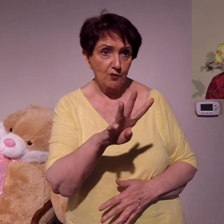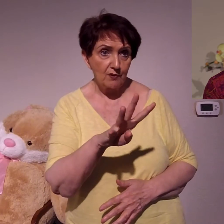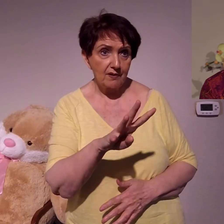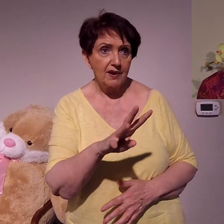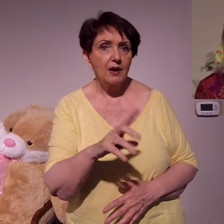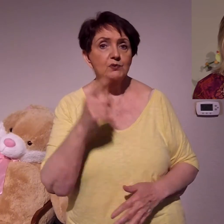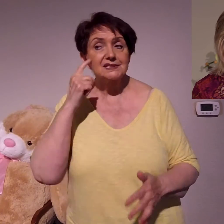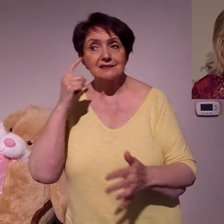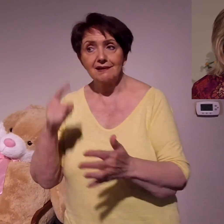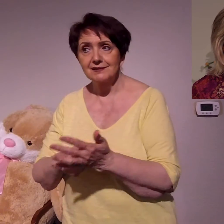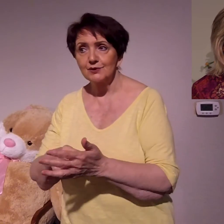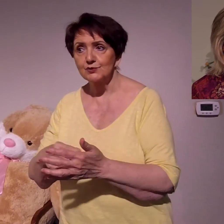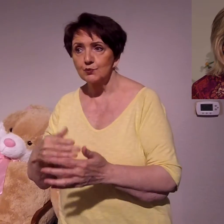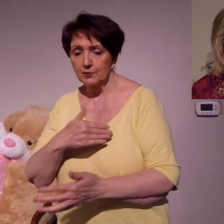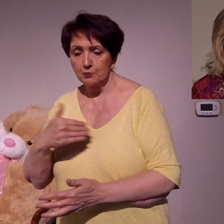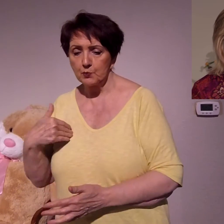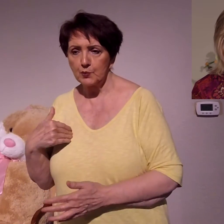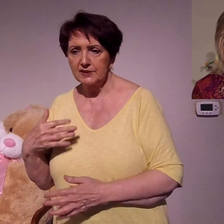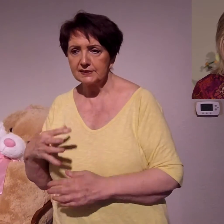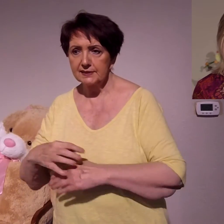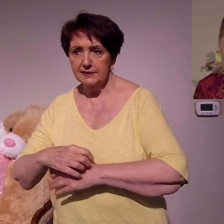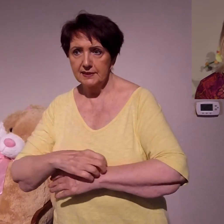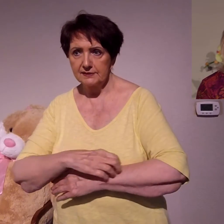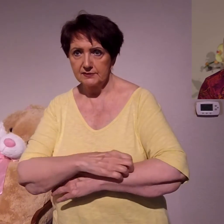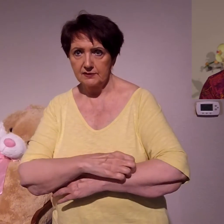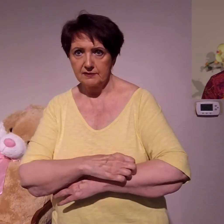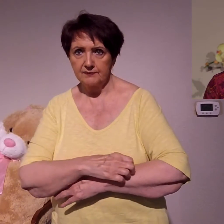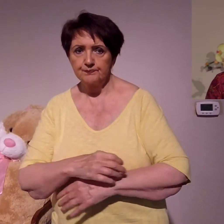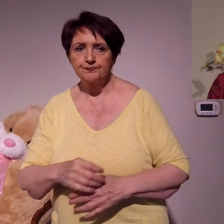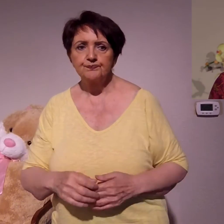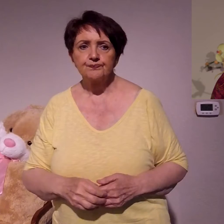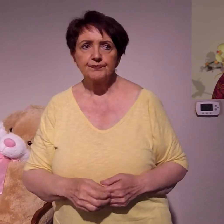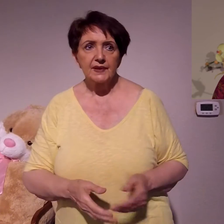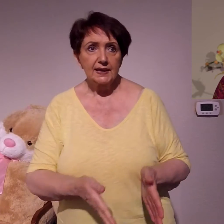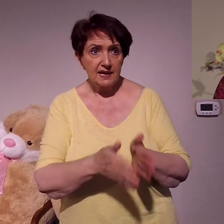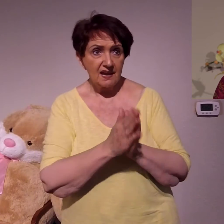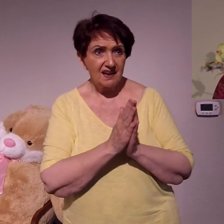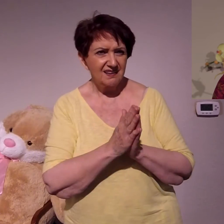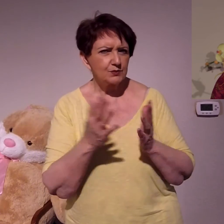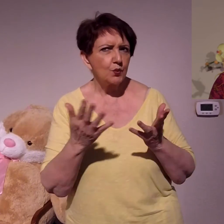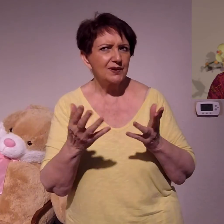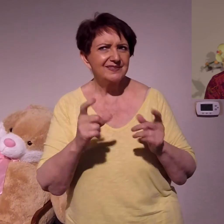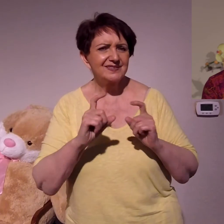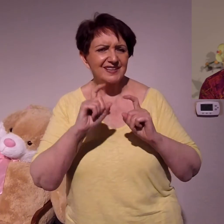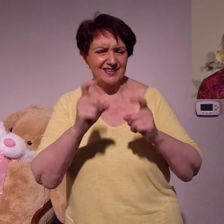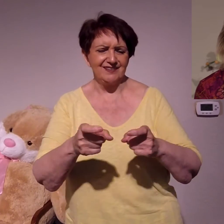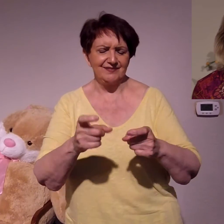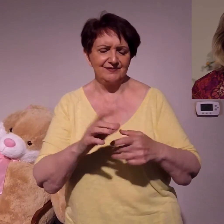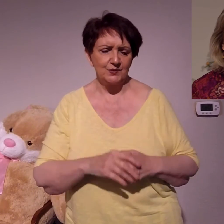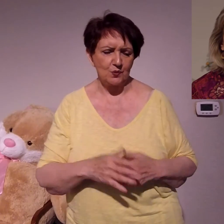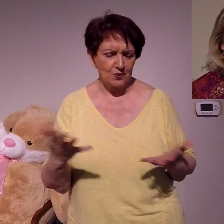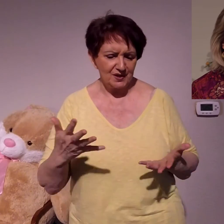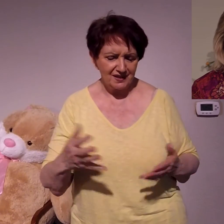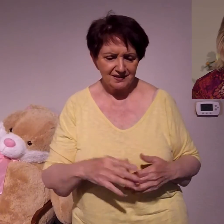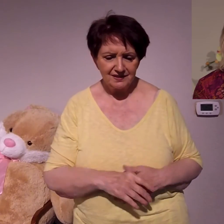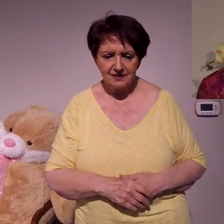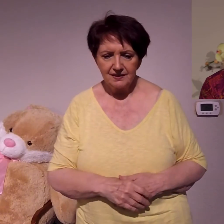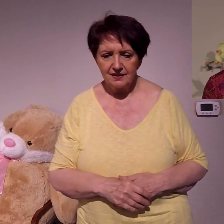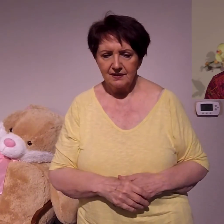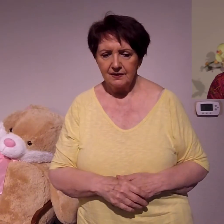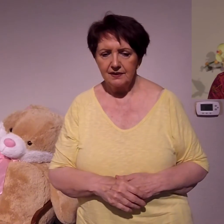In a non-codependent way. In a non-codependent way. And my folks taught me the enmeshment model,